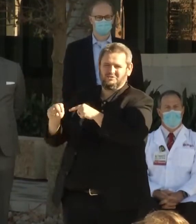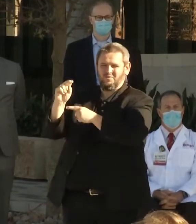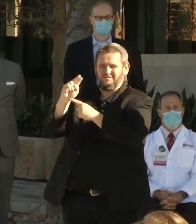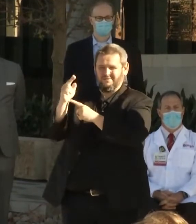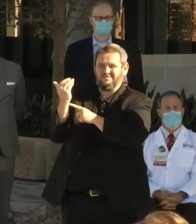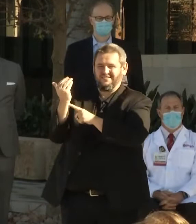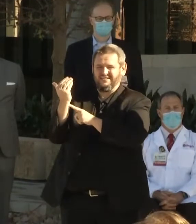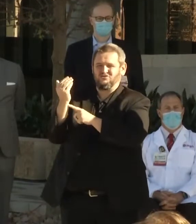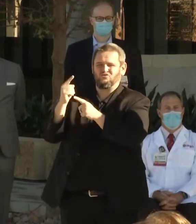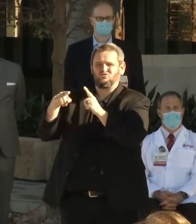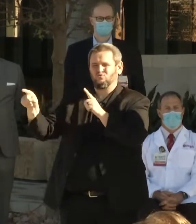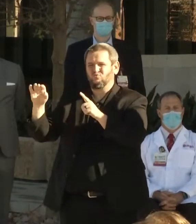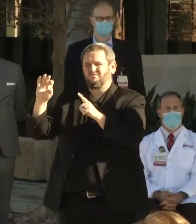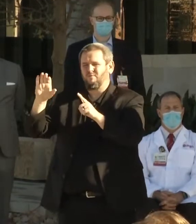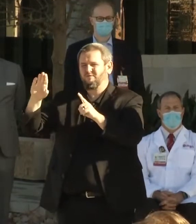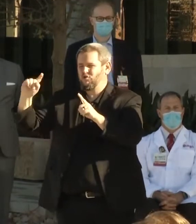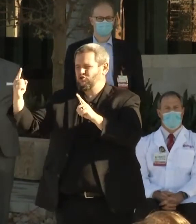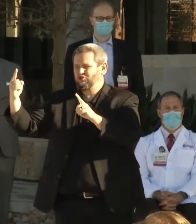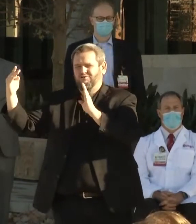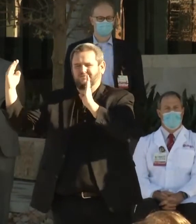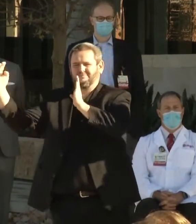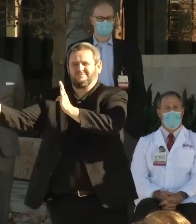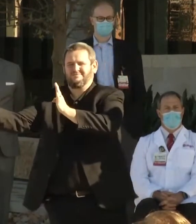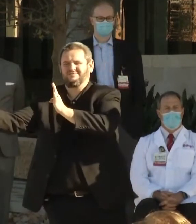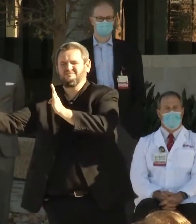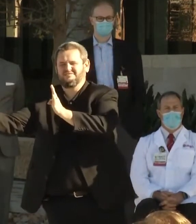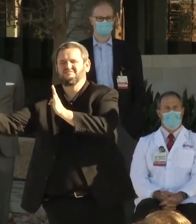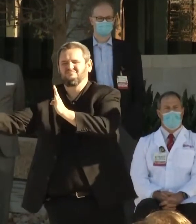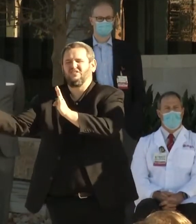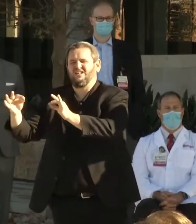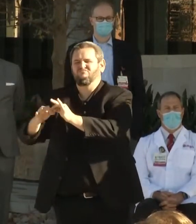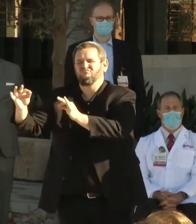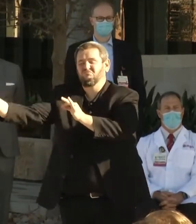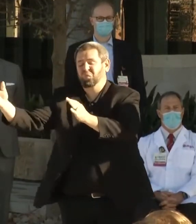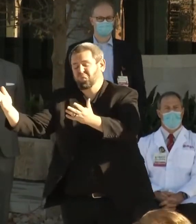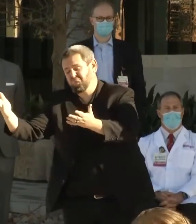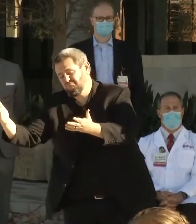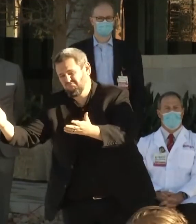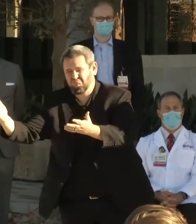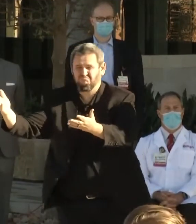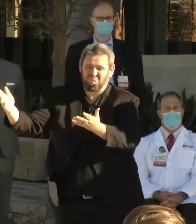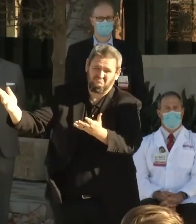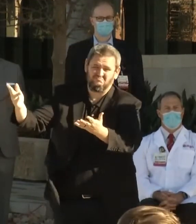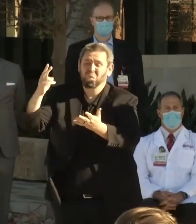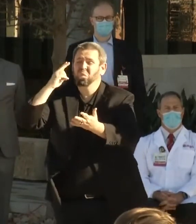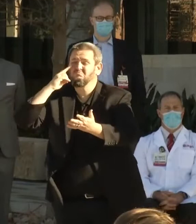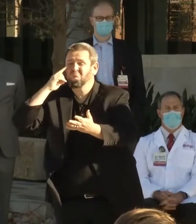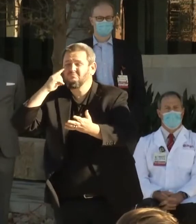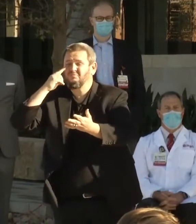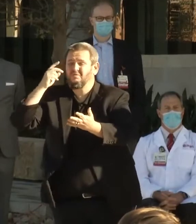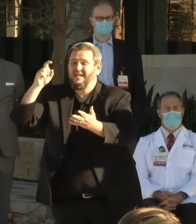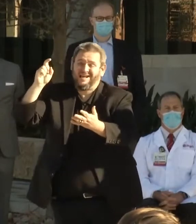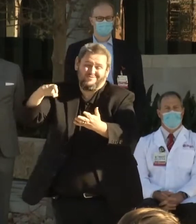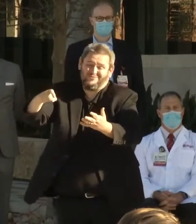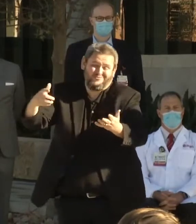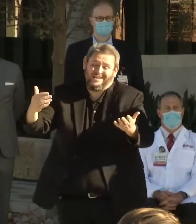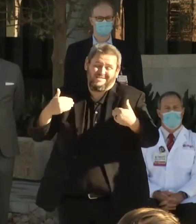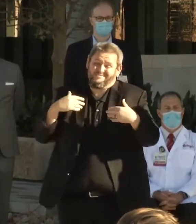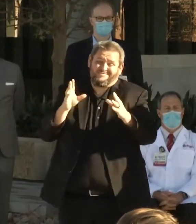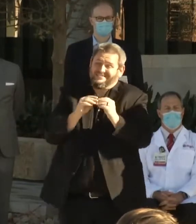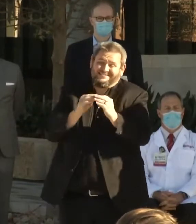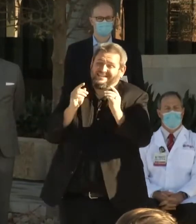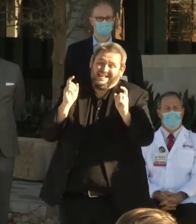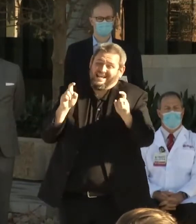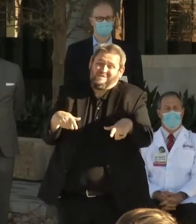1st, when the legislature comes back into session, we'll maybe have to have regular meetings. There's probably other ways that they can do it,